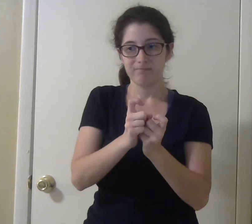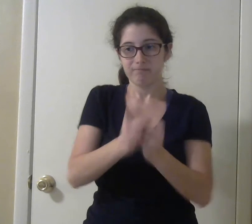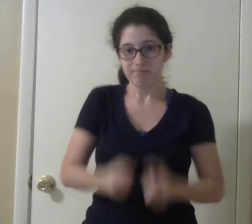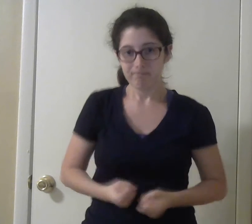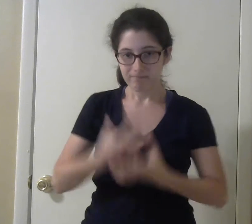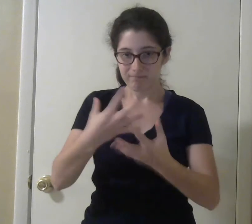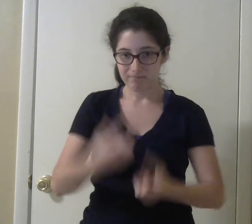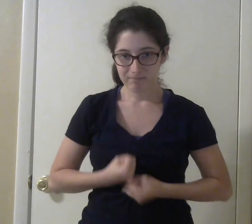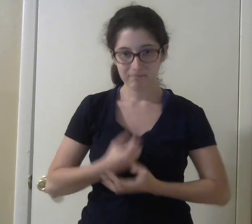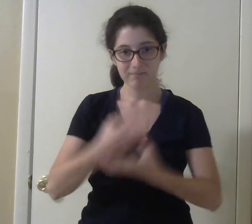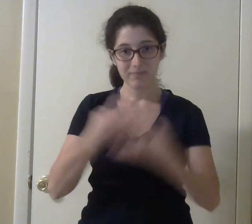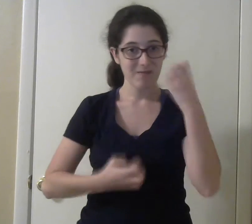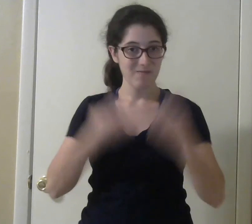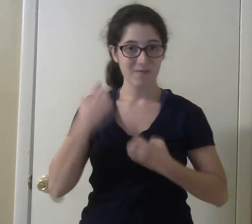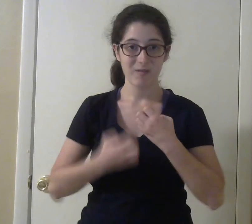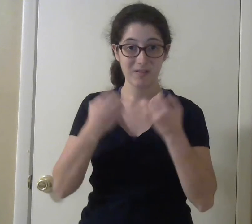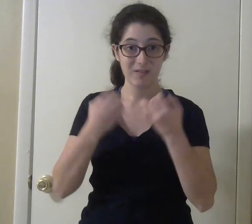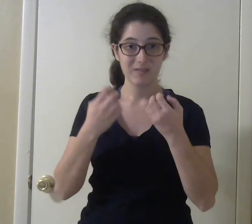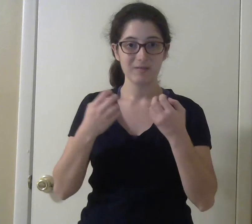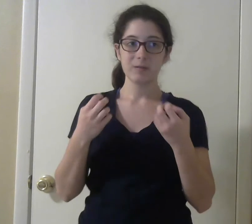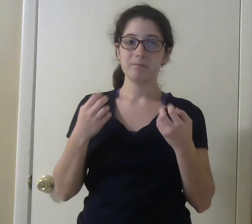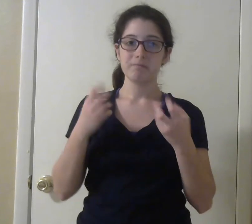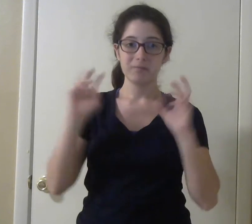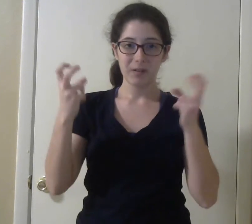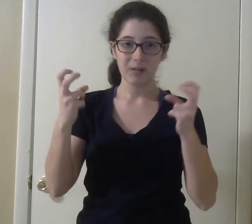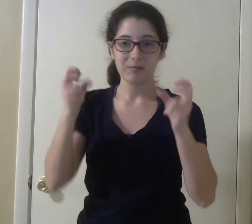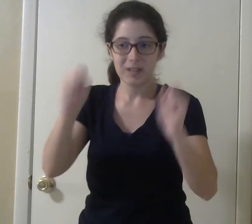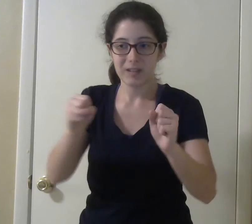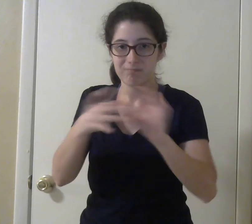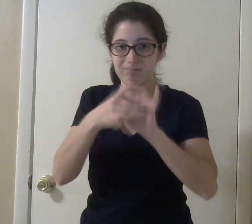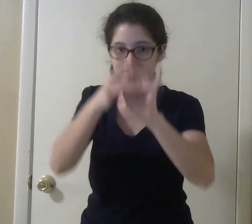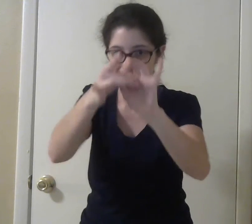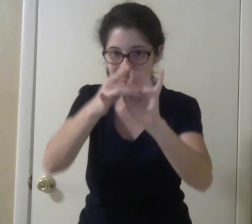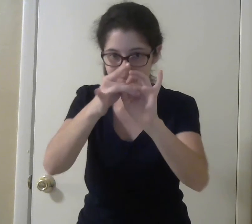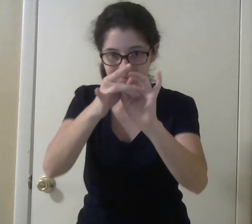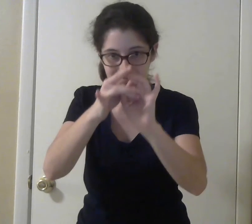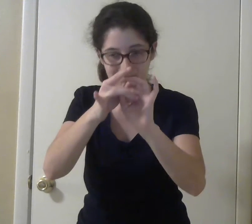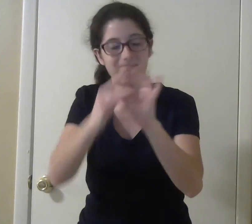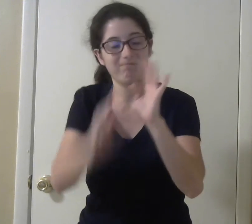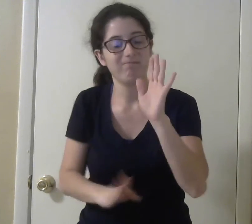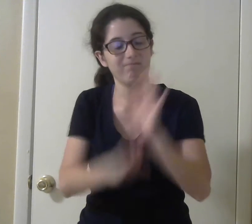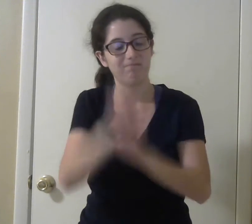what if he said, well, I really am attracted to this person.